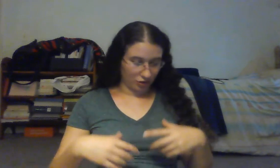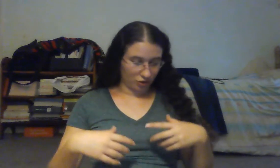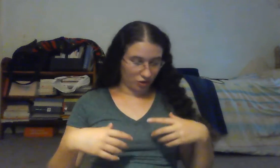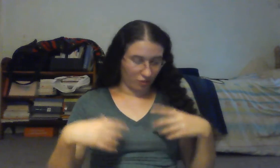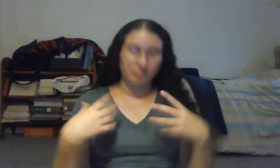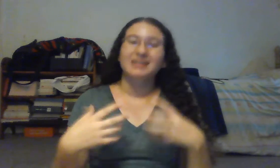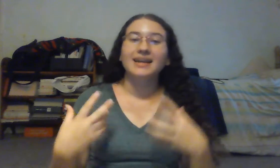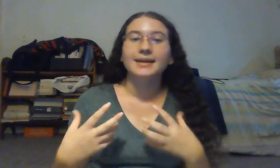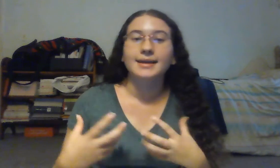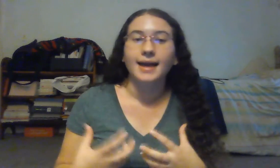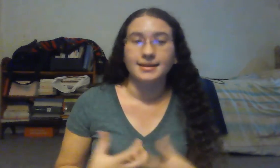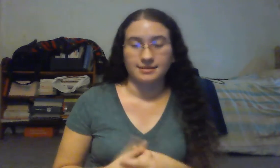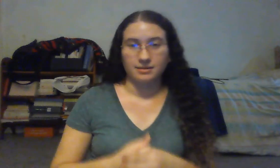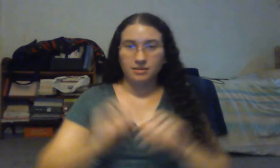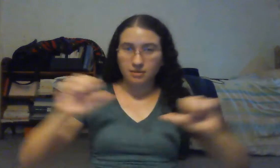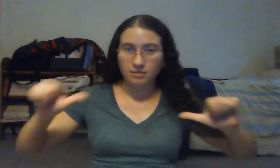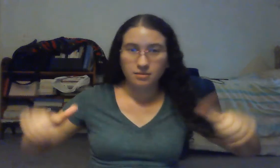Challenge or play against.